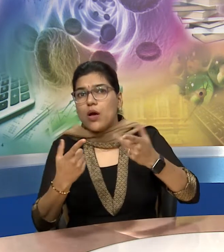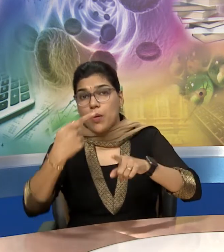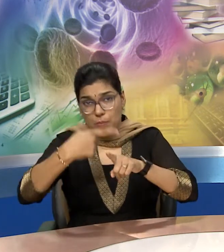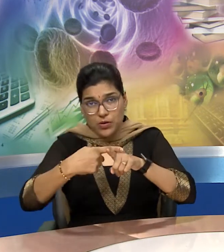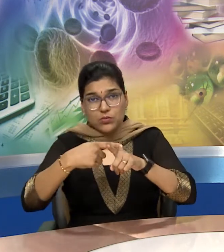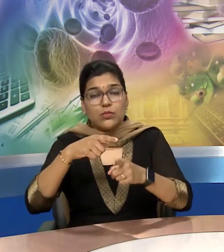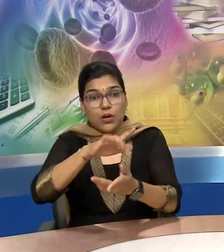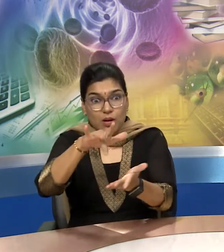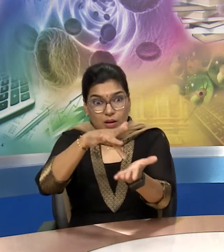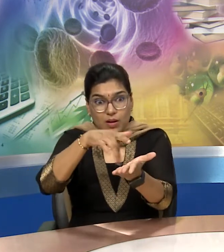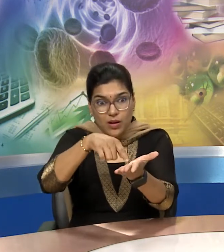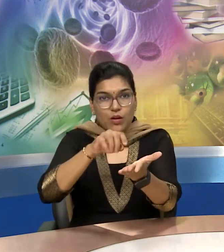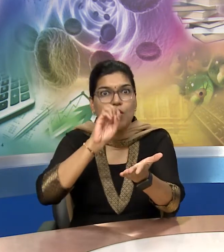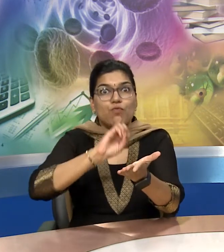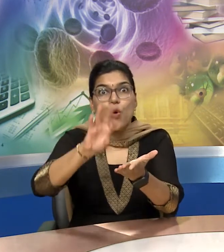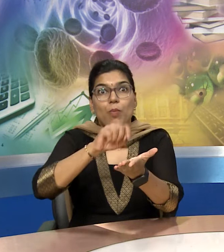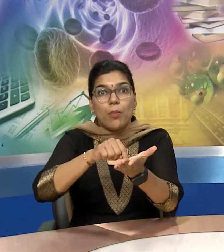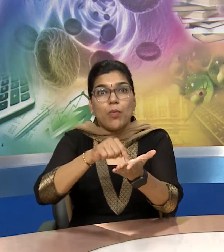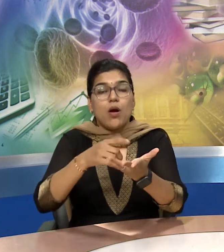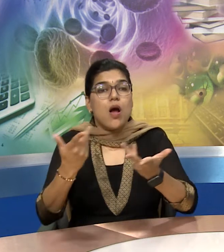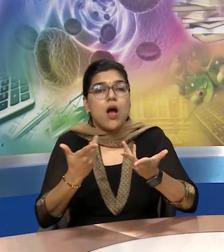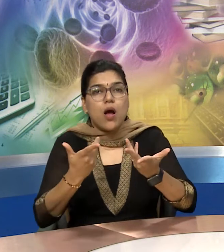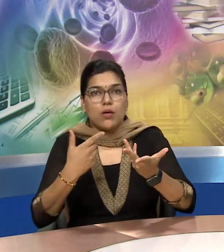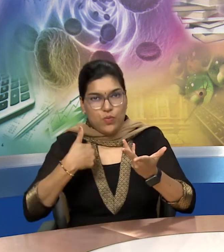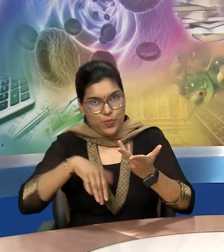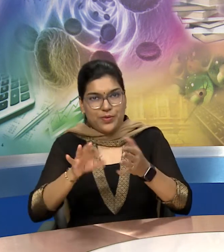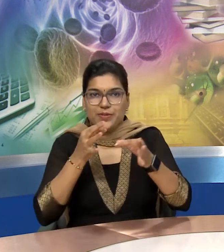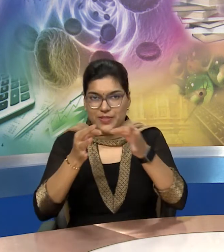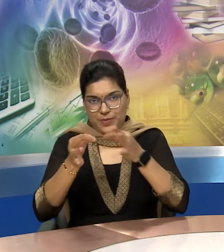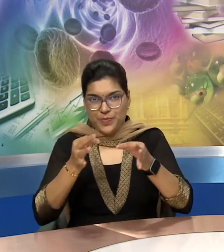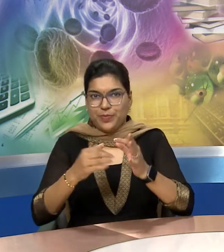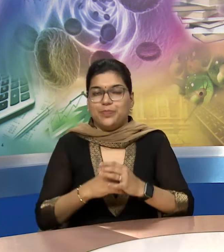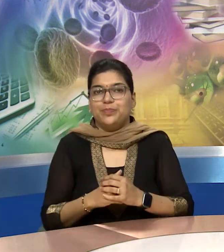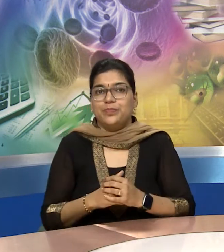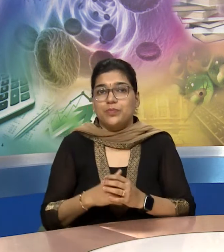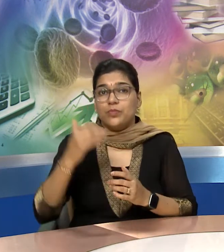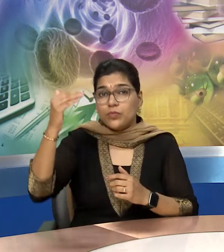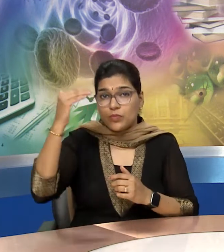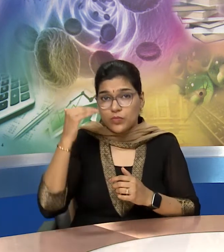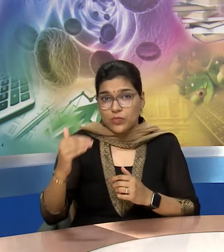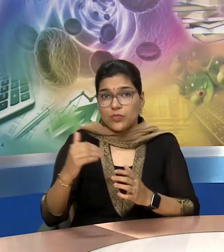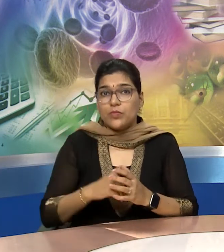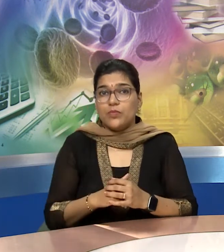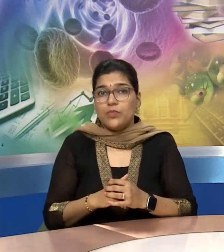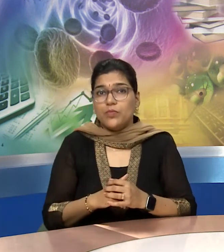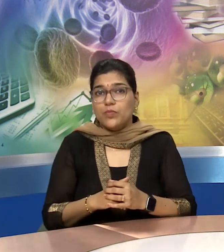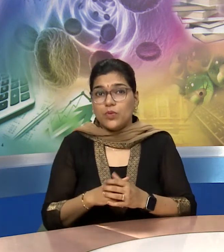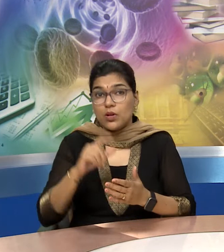The other objective is we will be able to describe the purpose and functions of a library and an